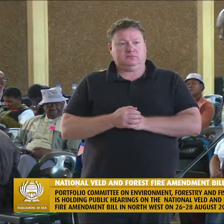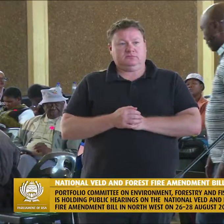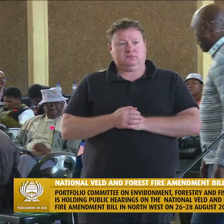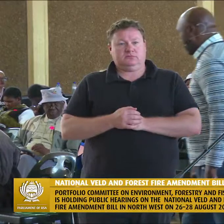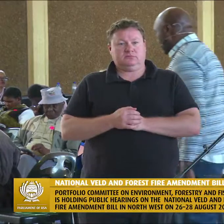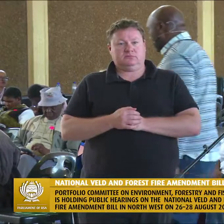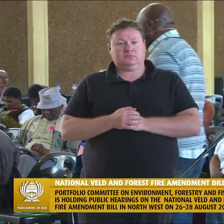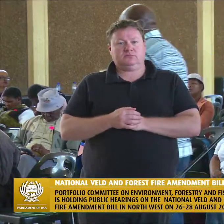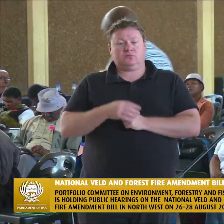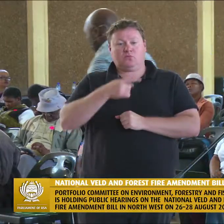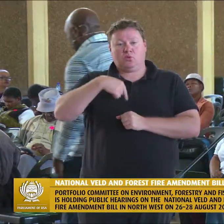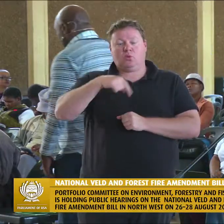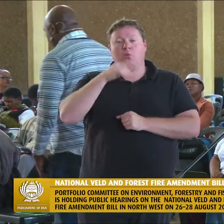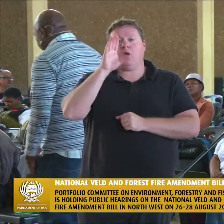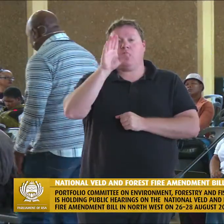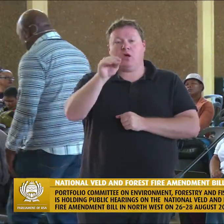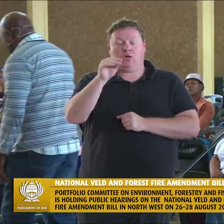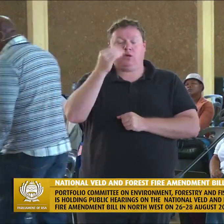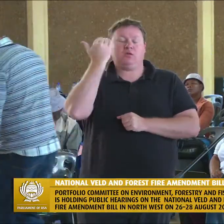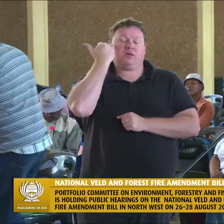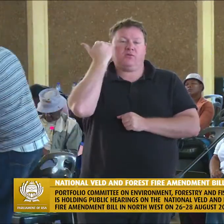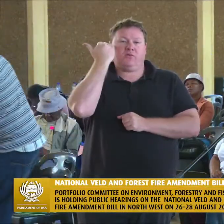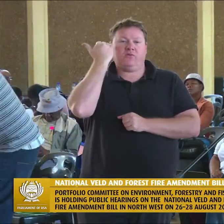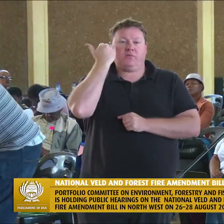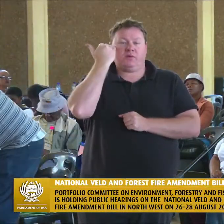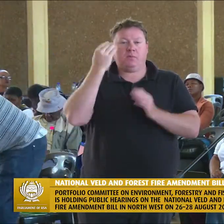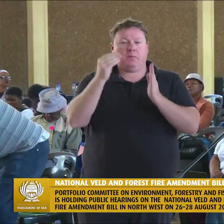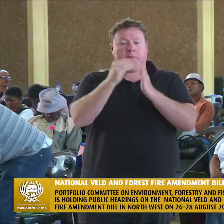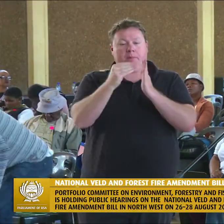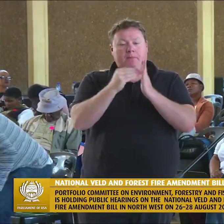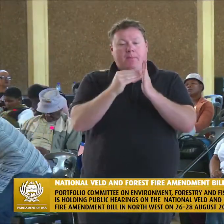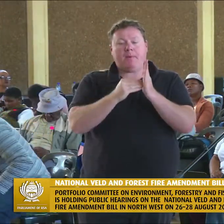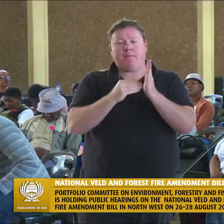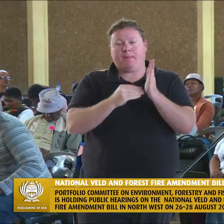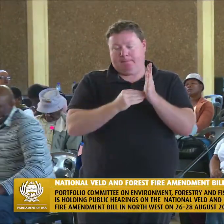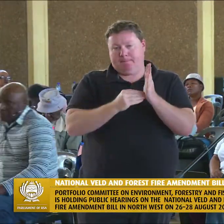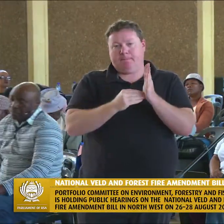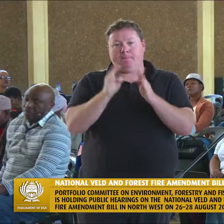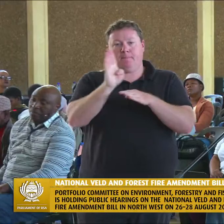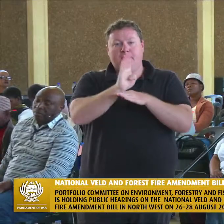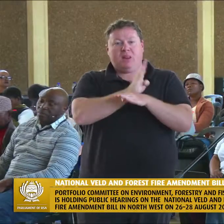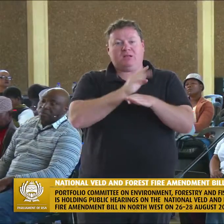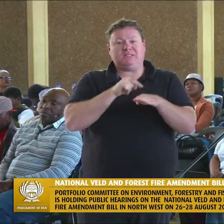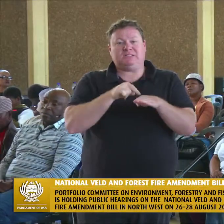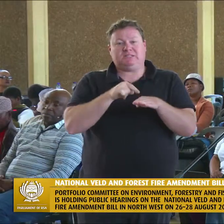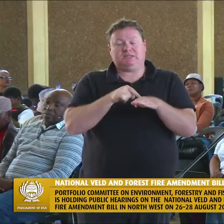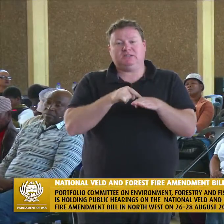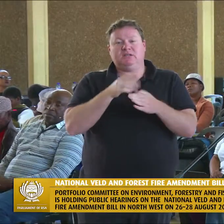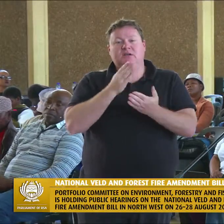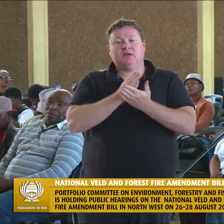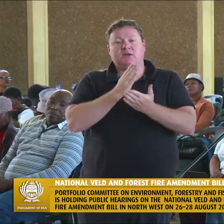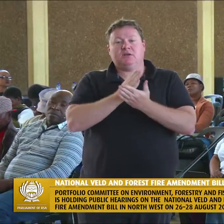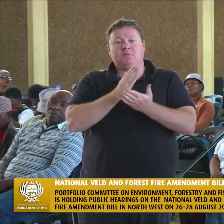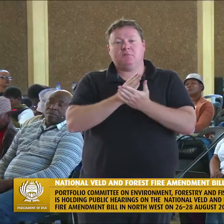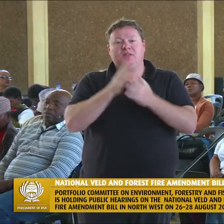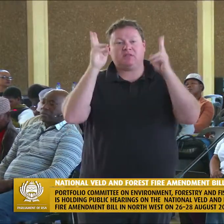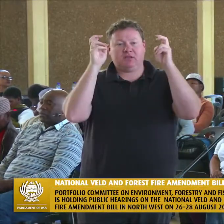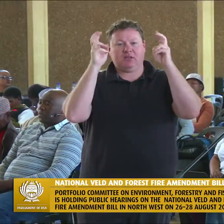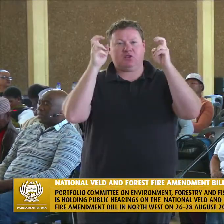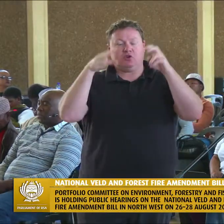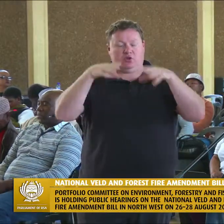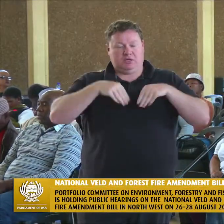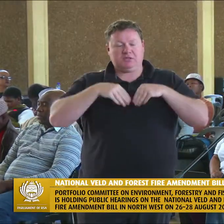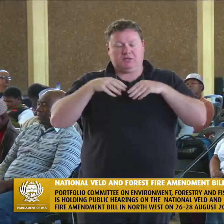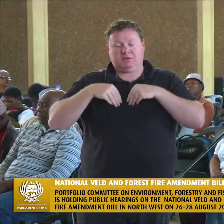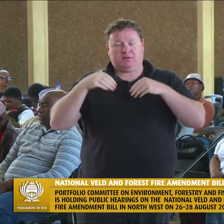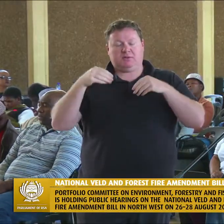we are requesting that when the government is implementing this bill they should take note of the issues that we have already